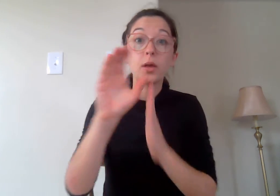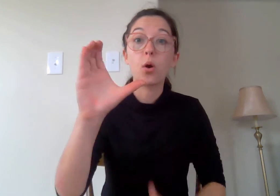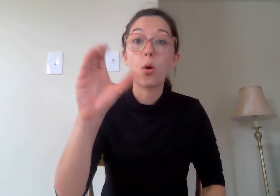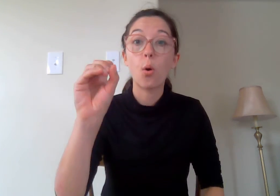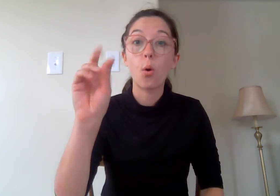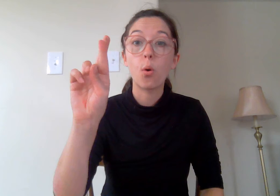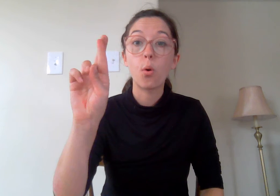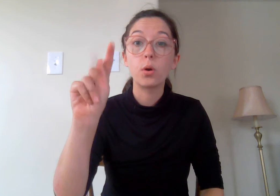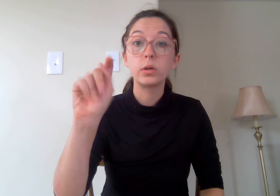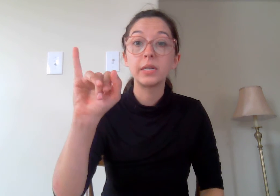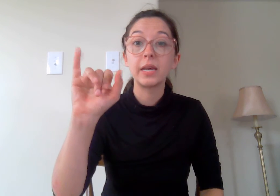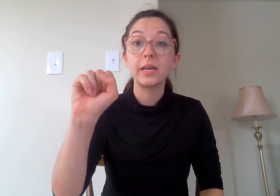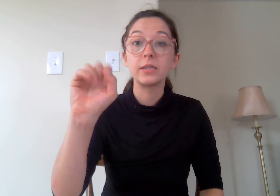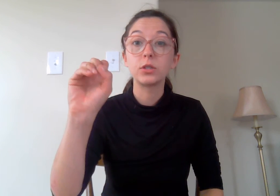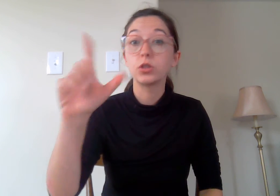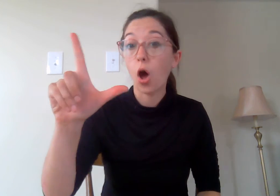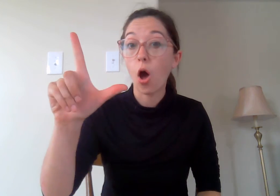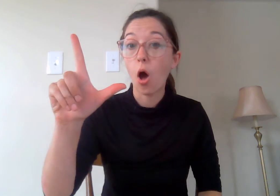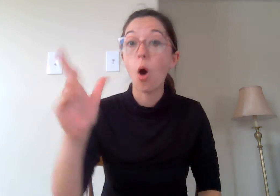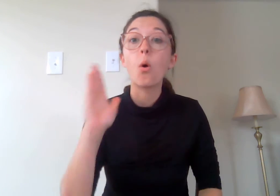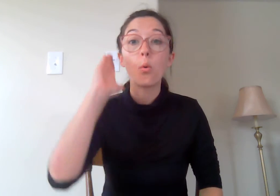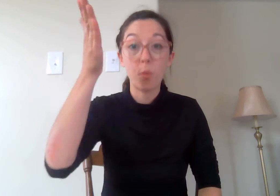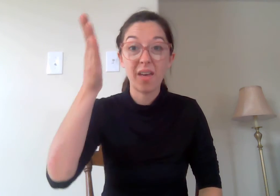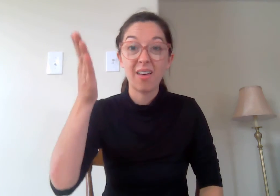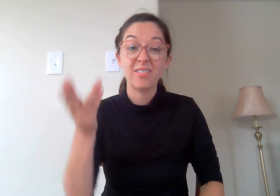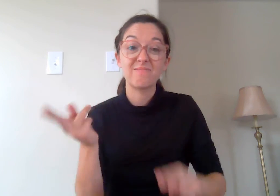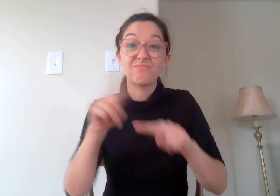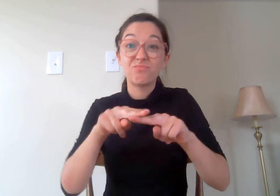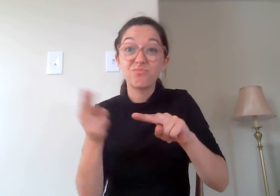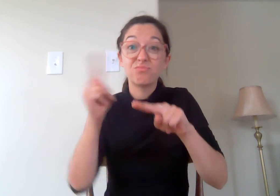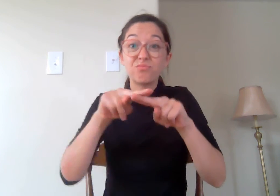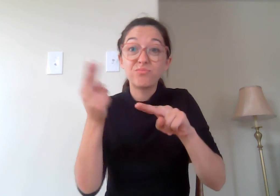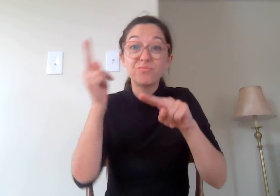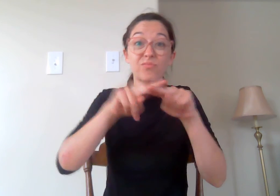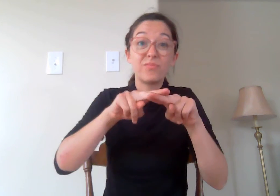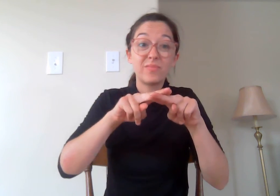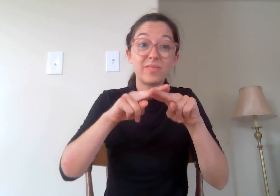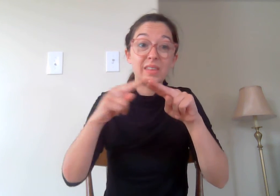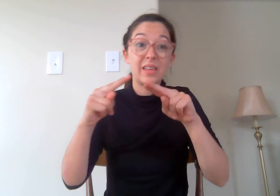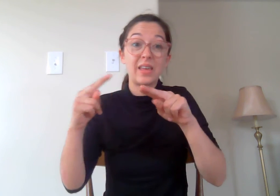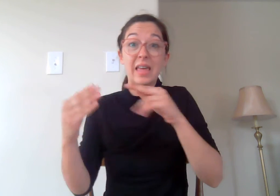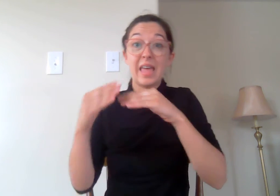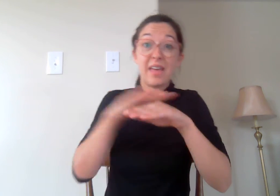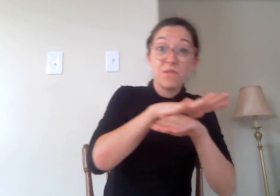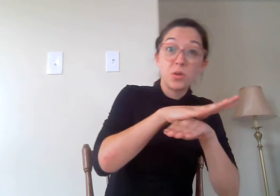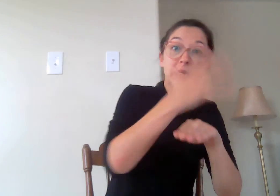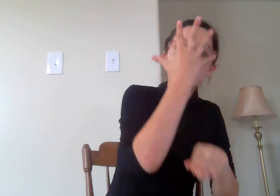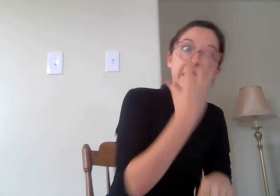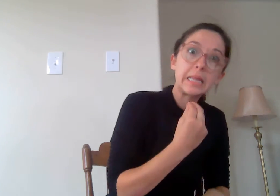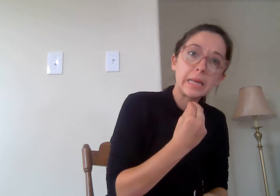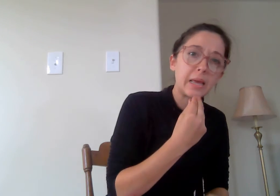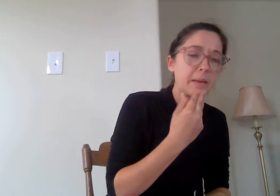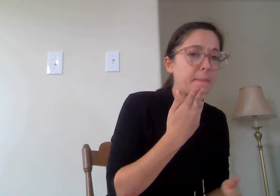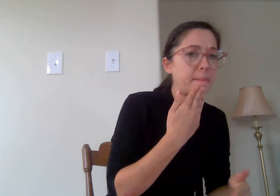rejuvenating sleep. You may kind of doze on and off. Eating changes. Depending on the person, some people eat to